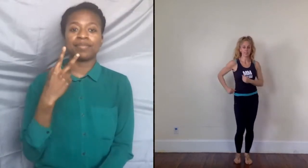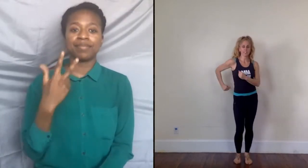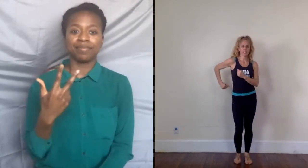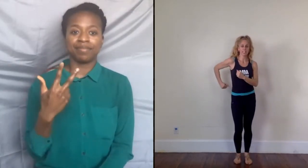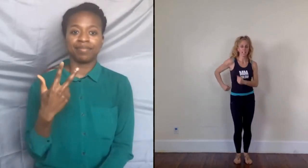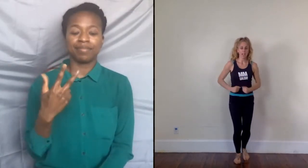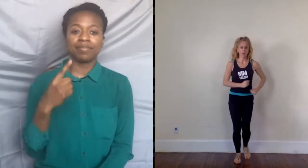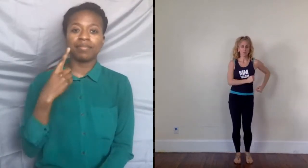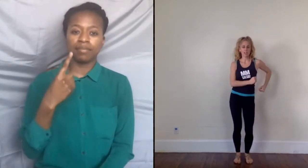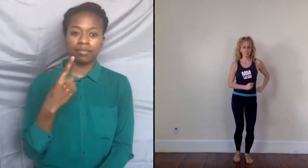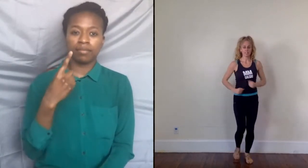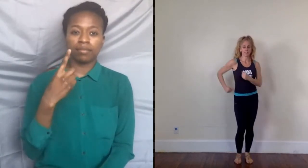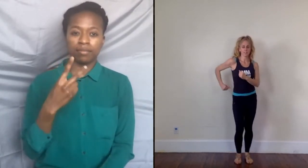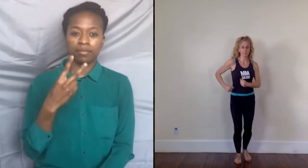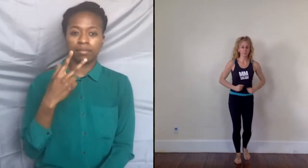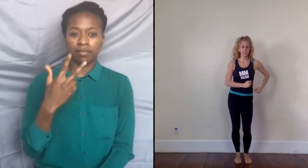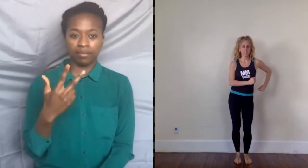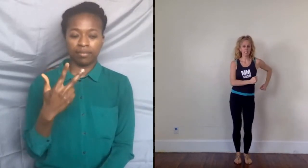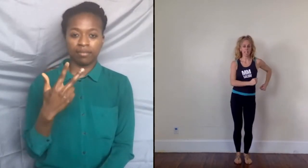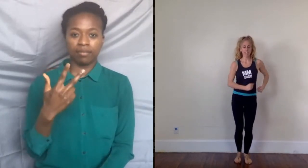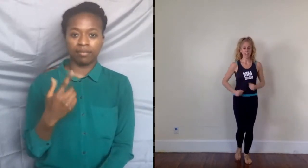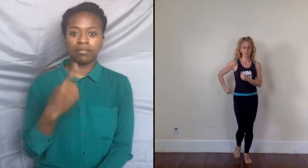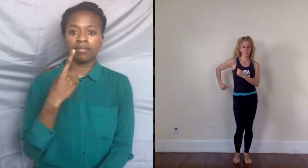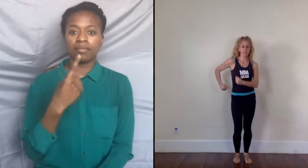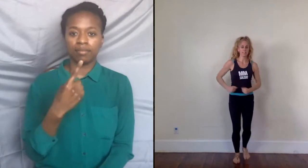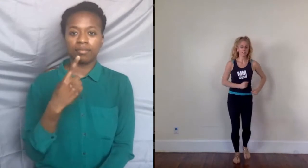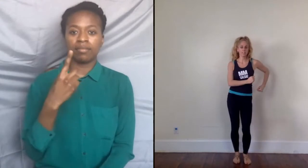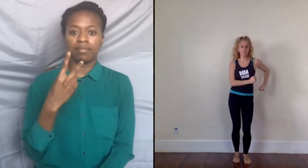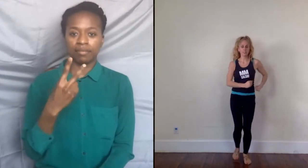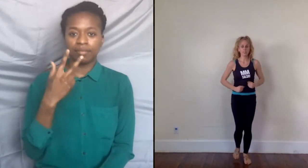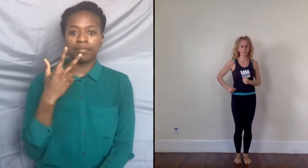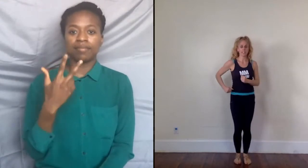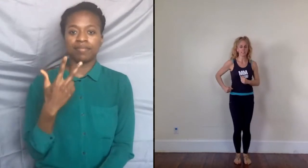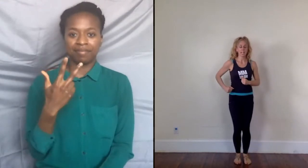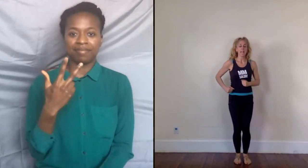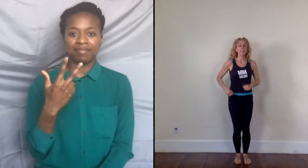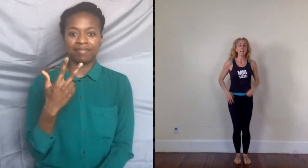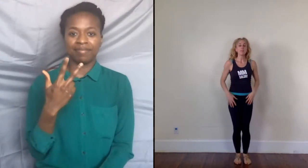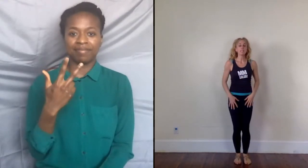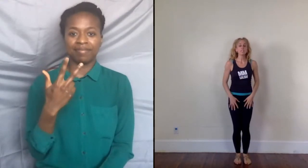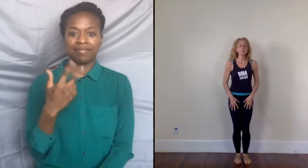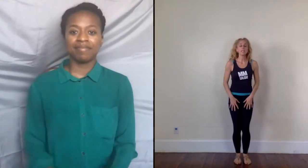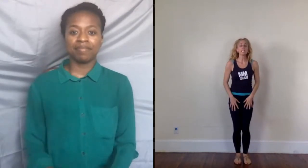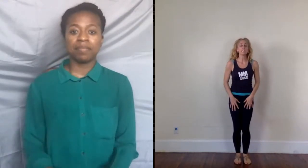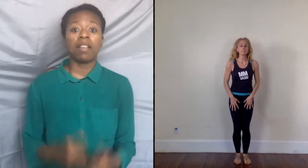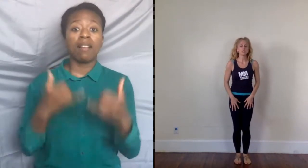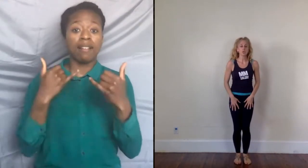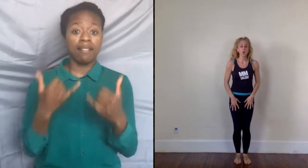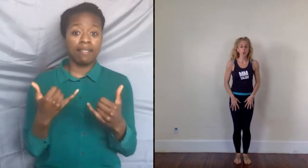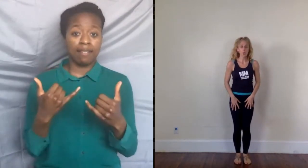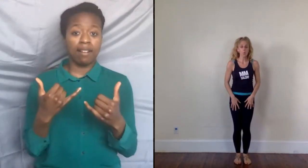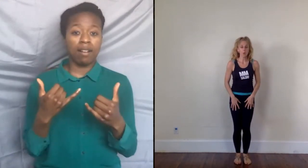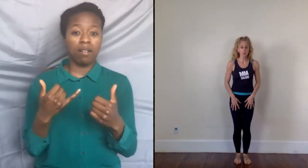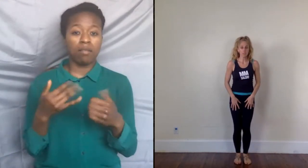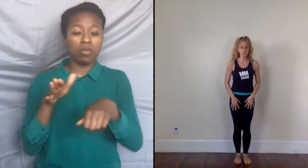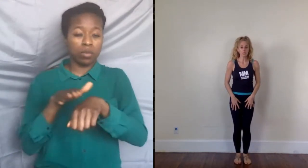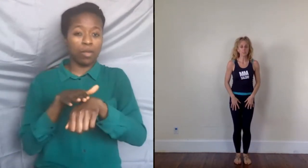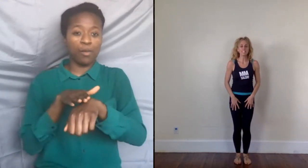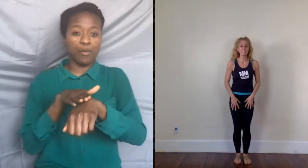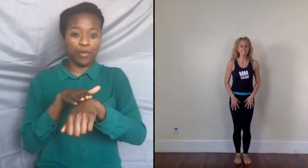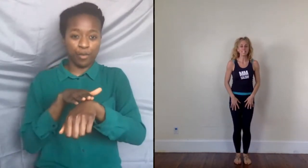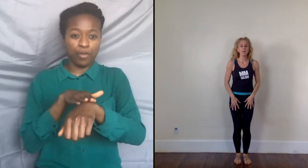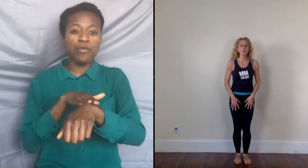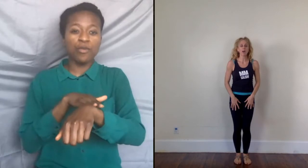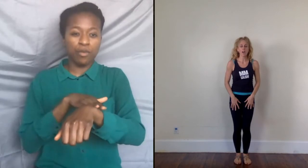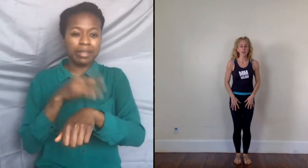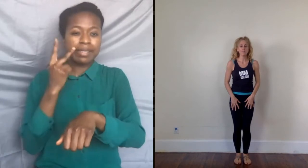2, 3. 1, 2, 3. And 1, 2, 3. Now we're going to do it in slow motion so we